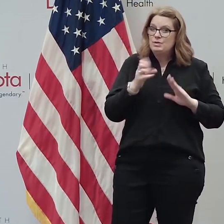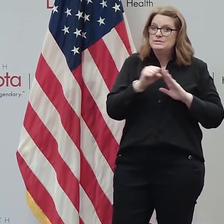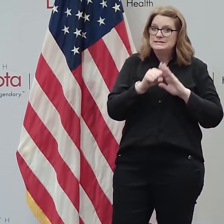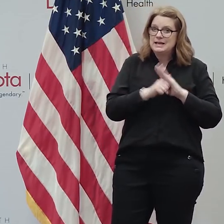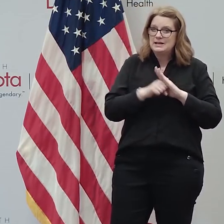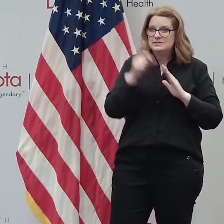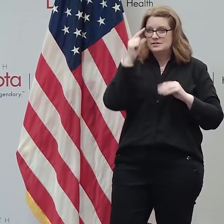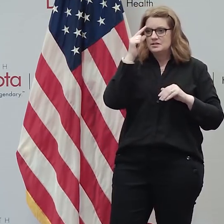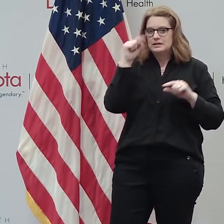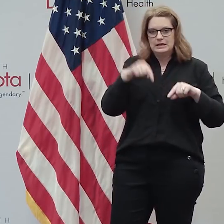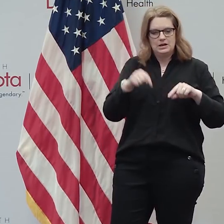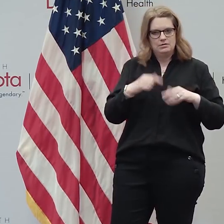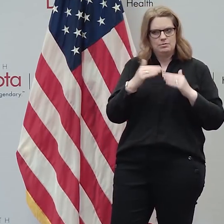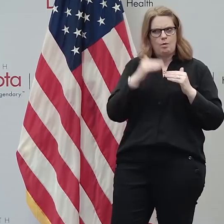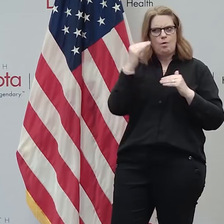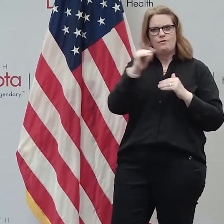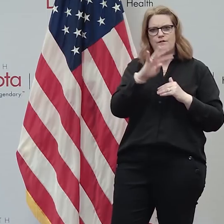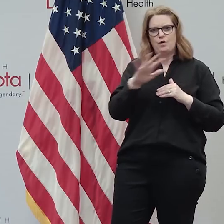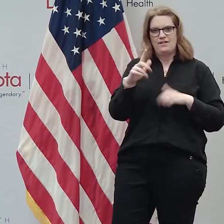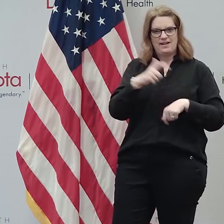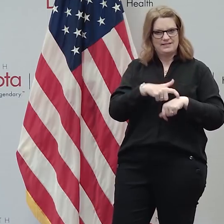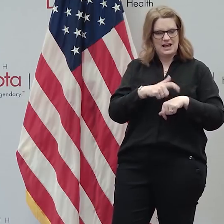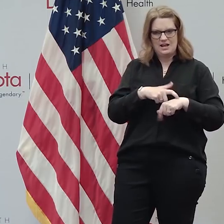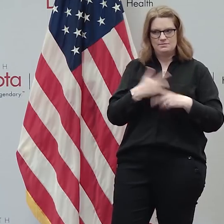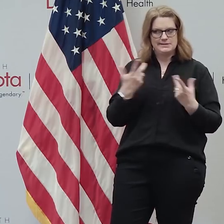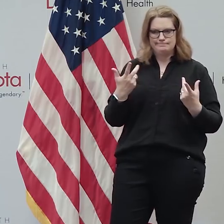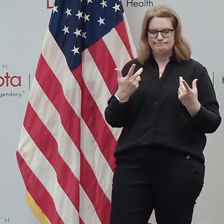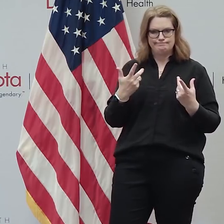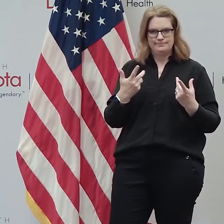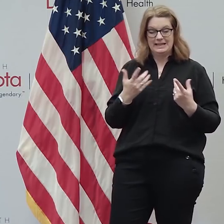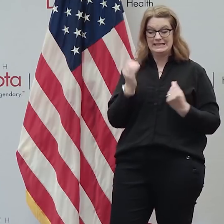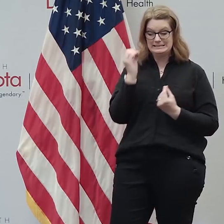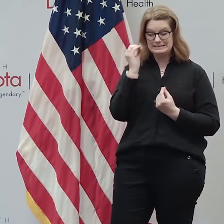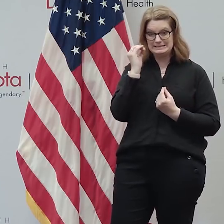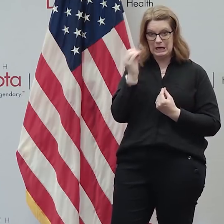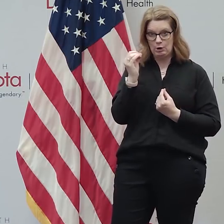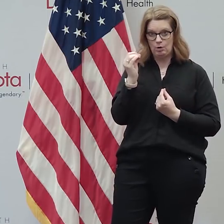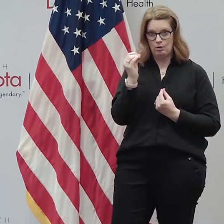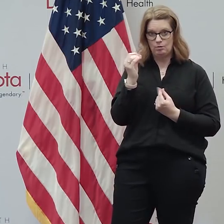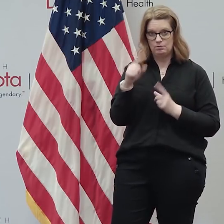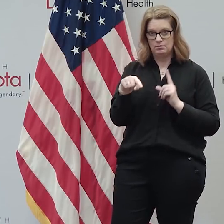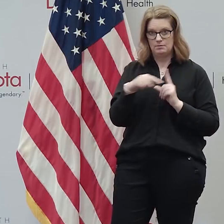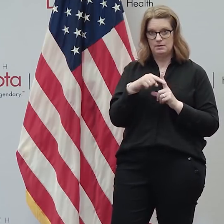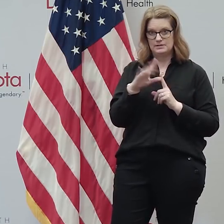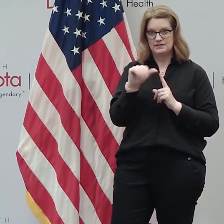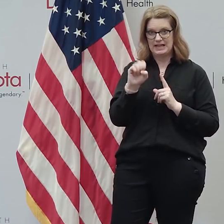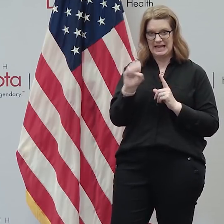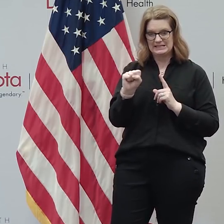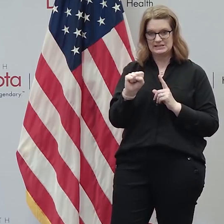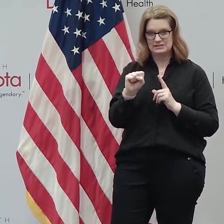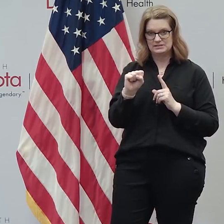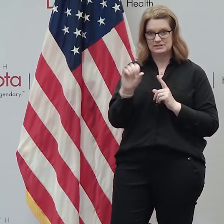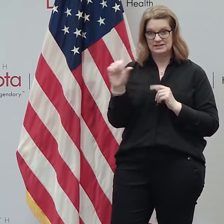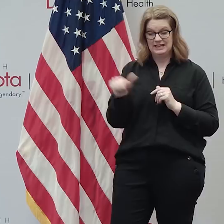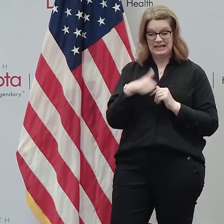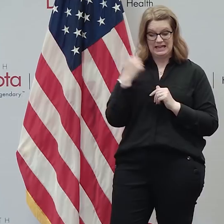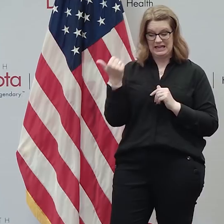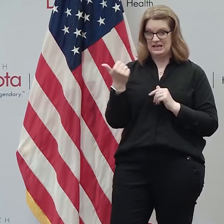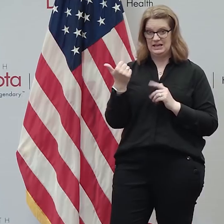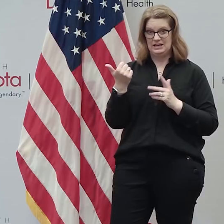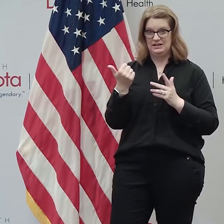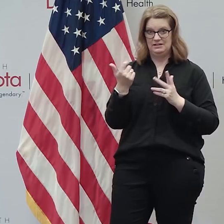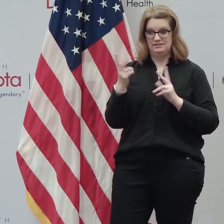over 45 times and I've yet to report because we have had 0 positive cases of any residents in any